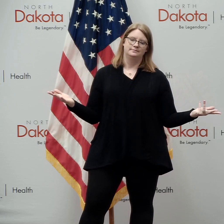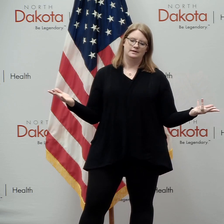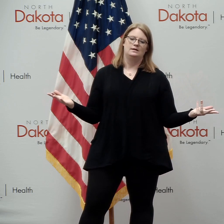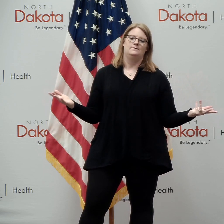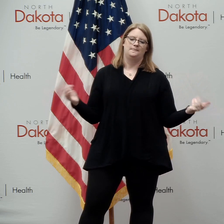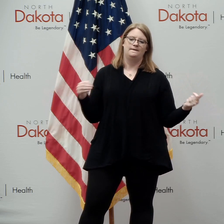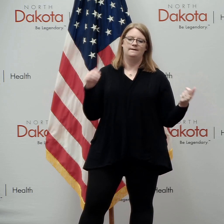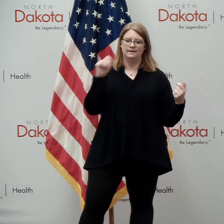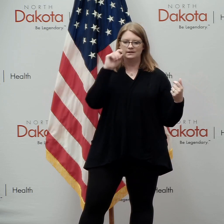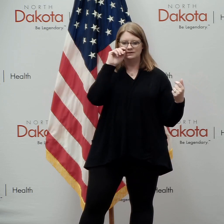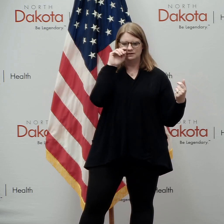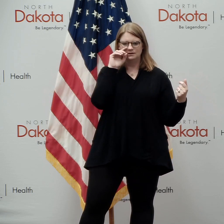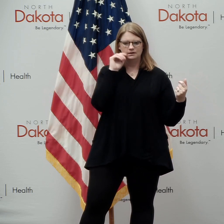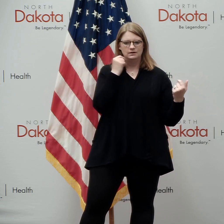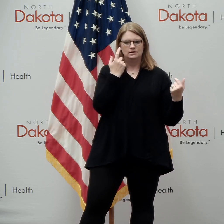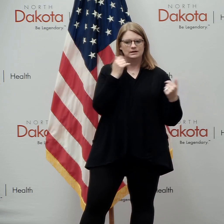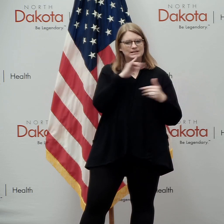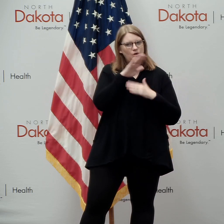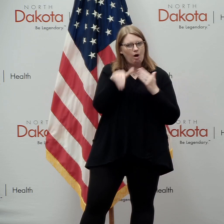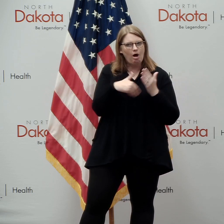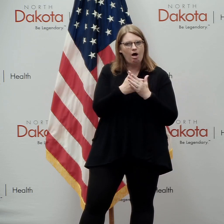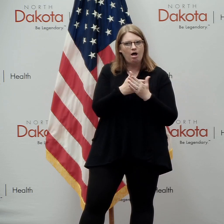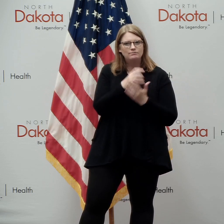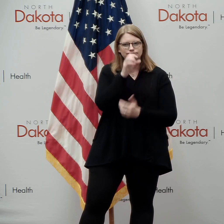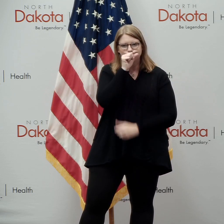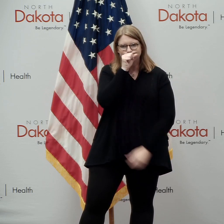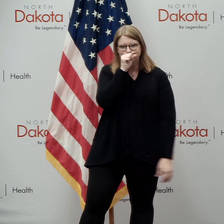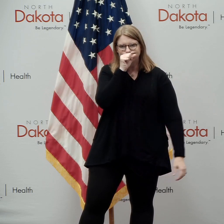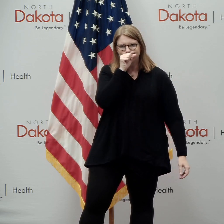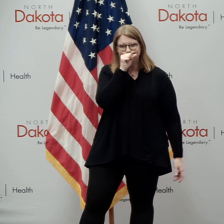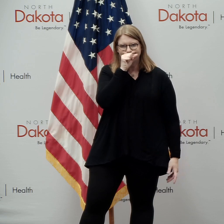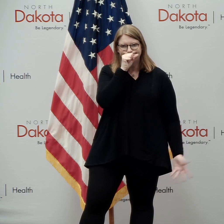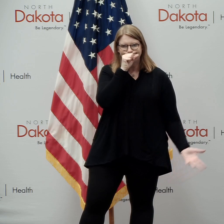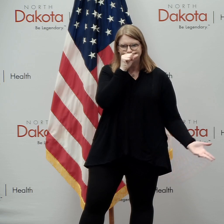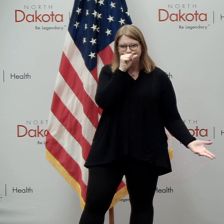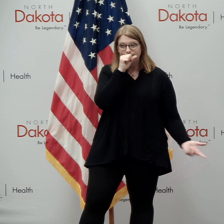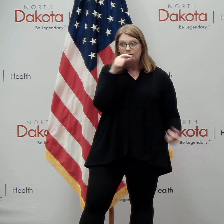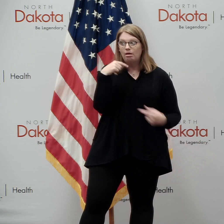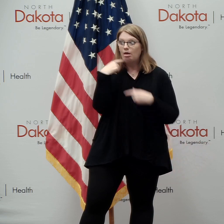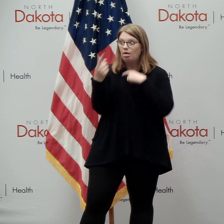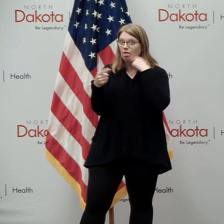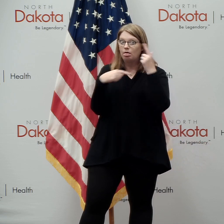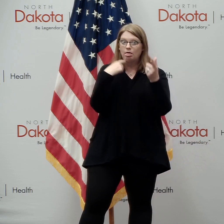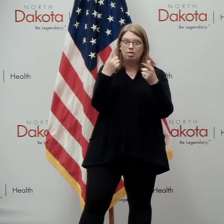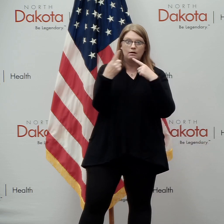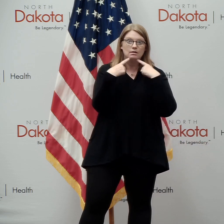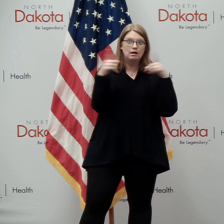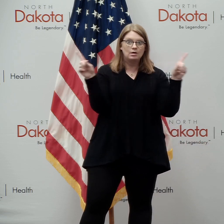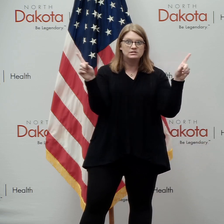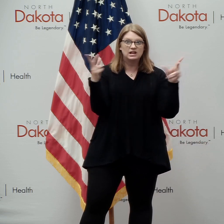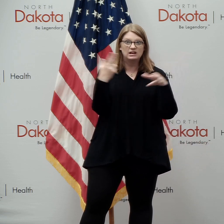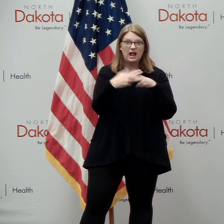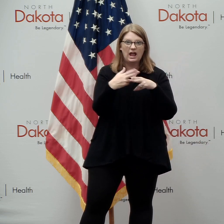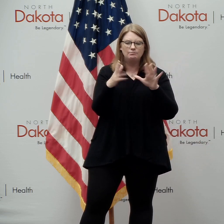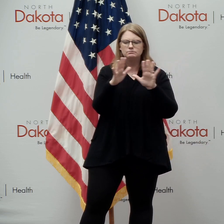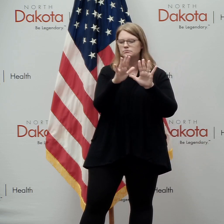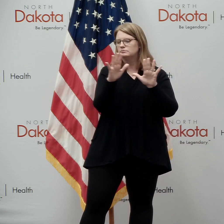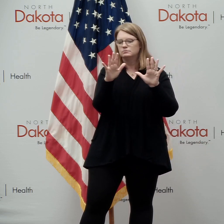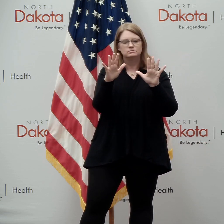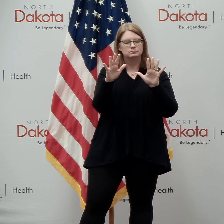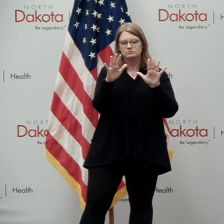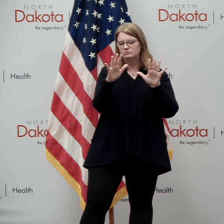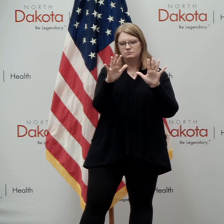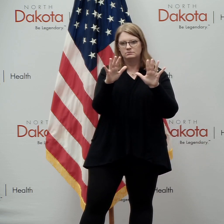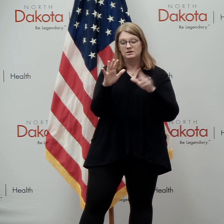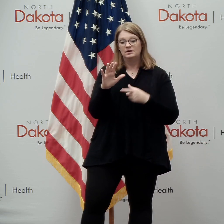again, that is all protected health information. So there's the risk is in the case